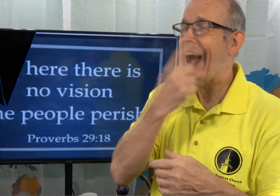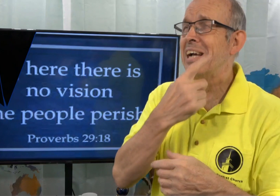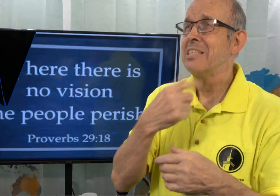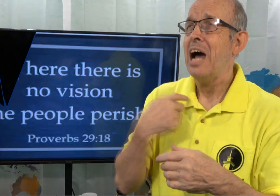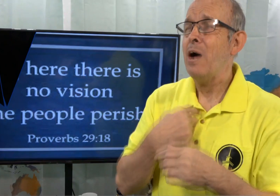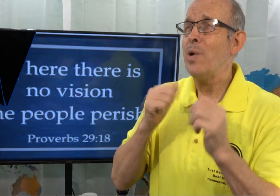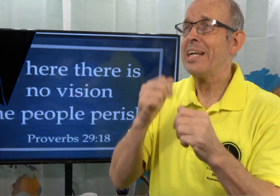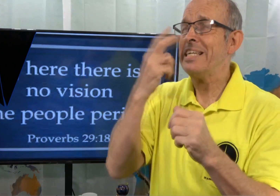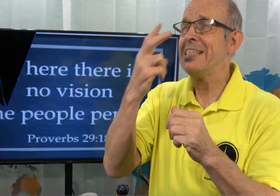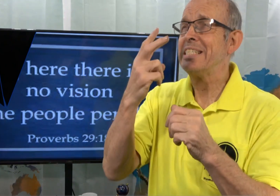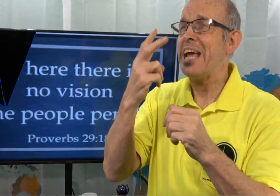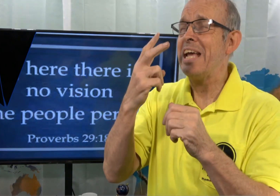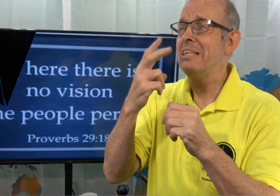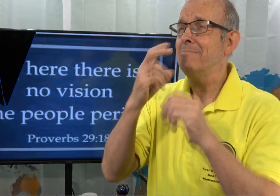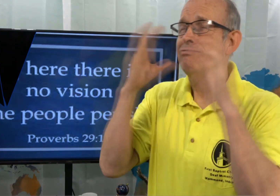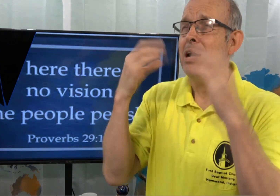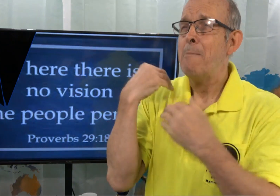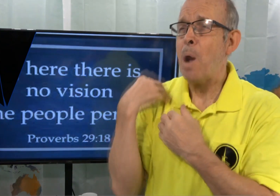eyes. We can see. Button.